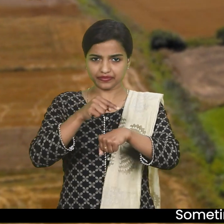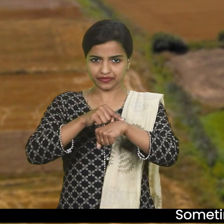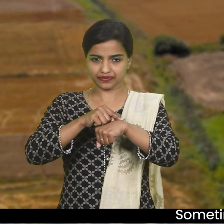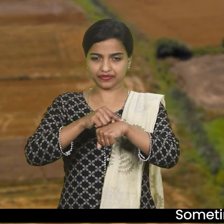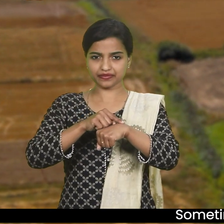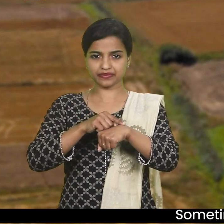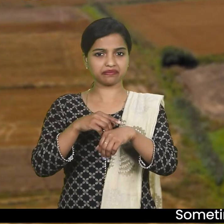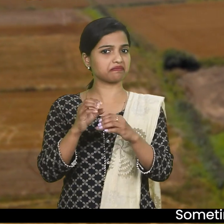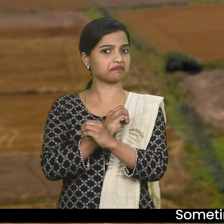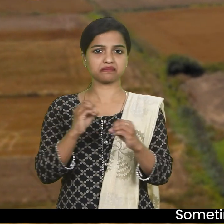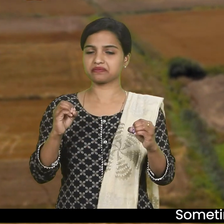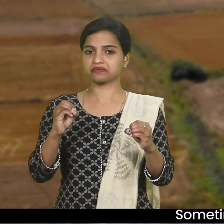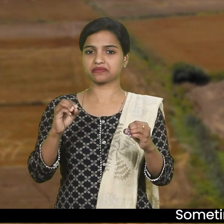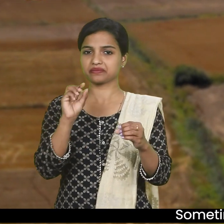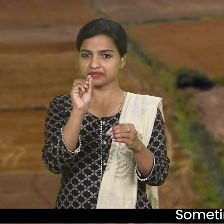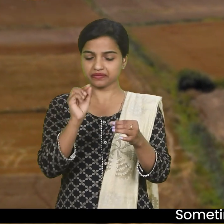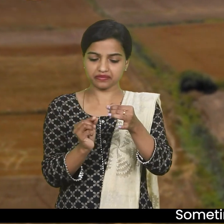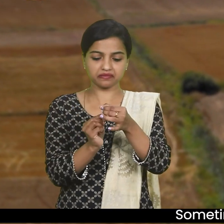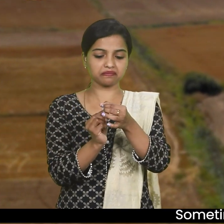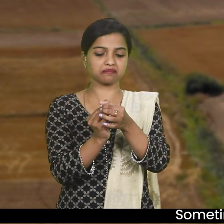Sometimes never germinate too.